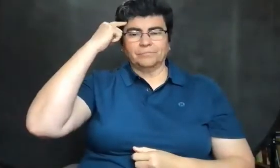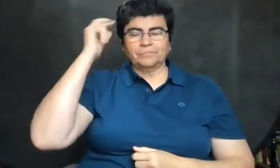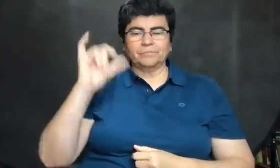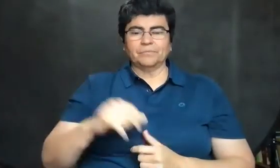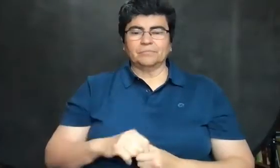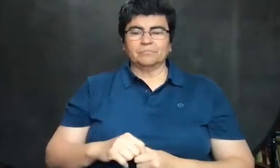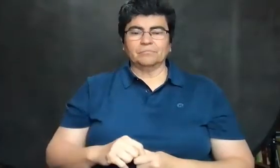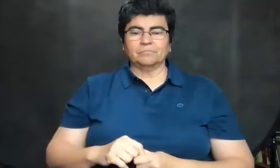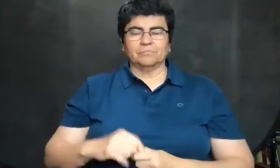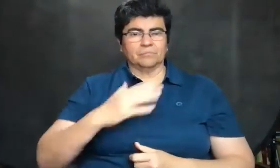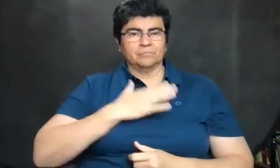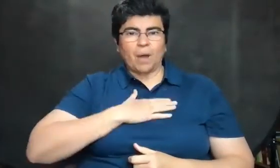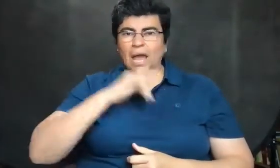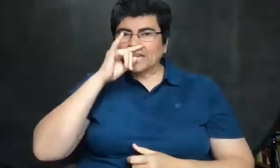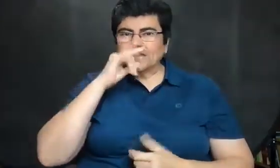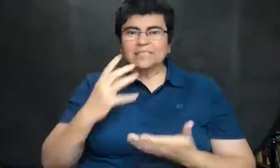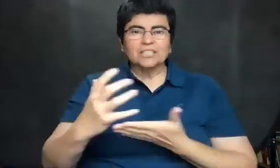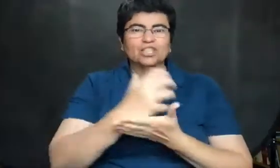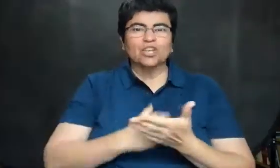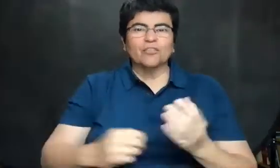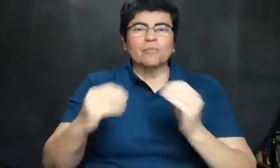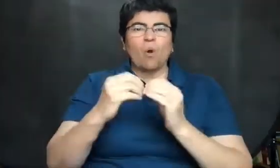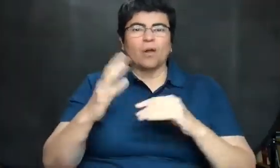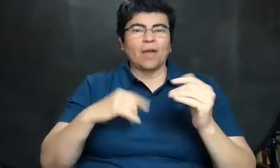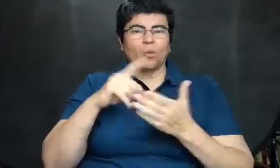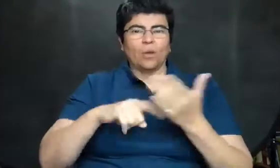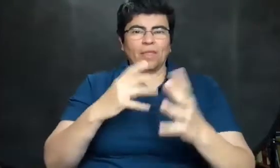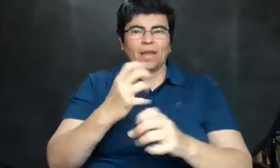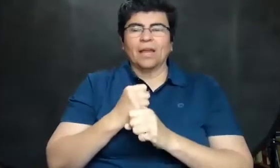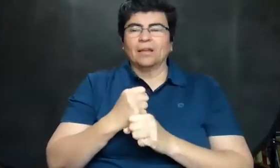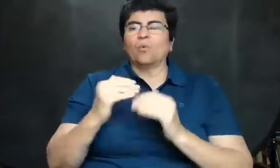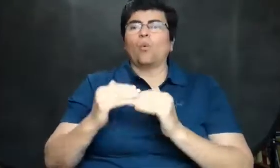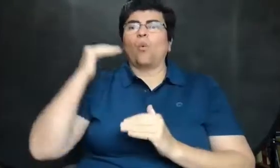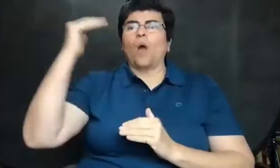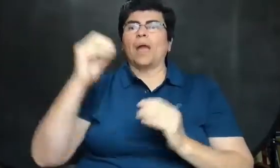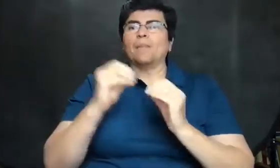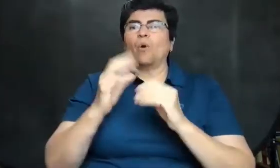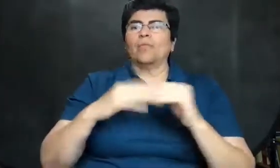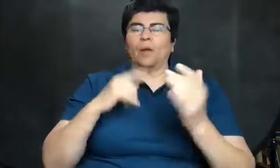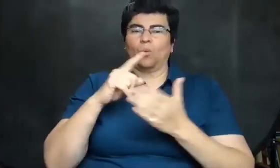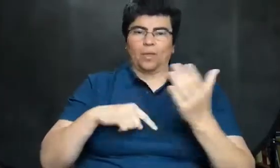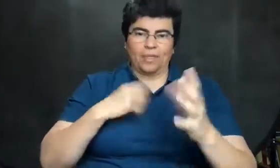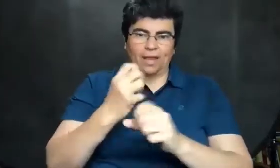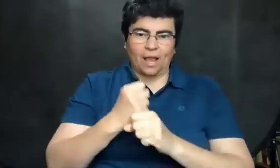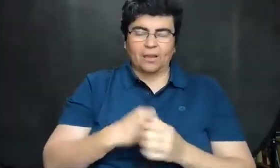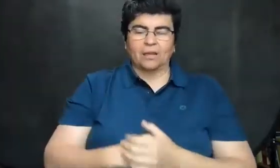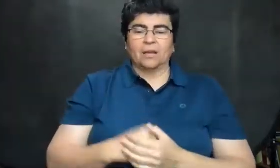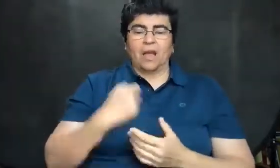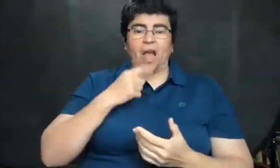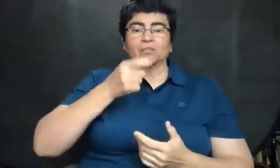that, my kids deserve way more than they were getting, way more than they were getting. And I put the drink down and I walked